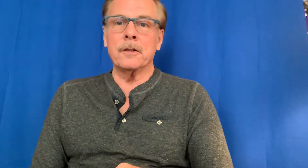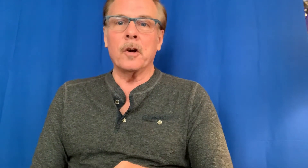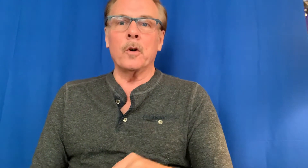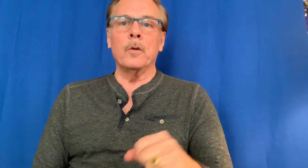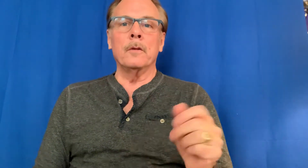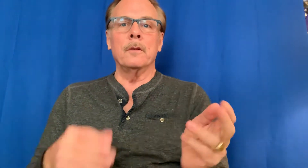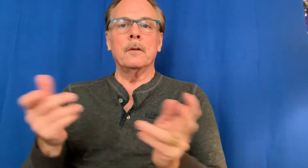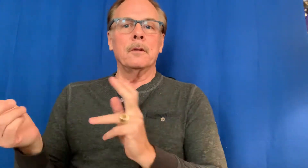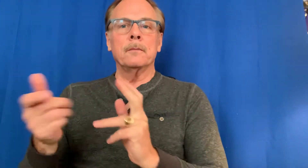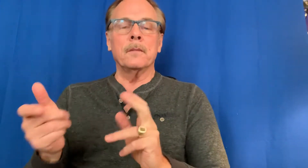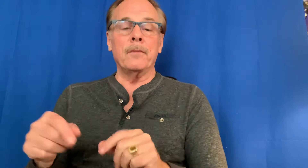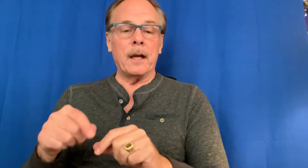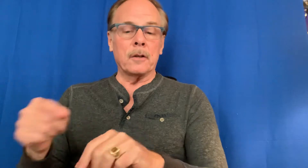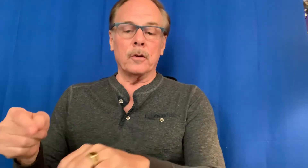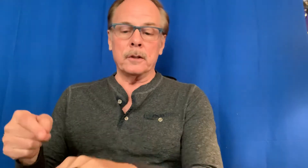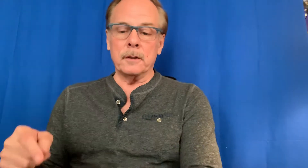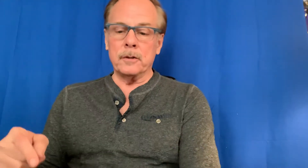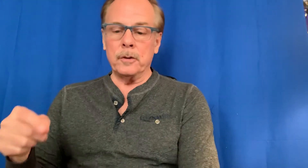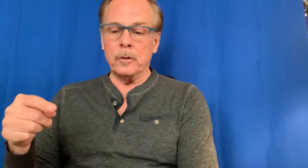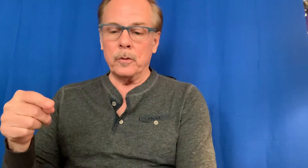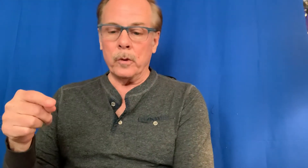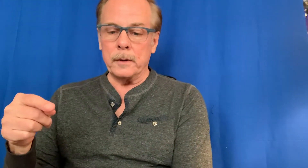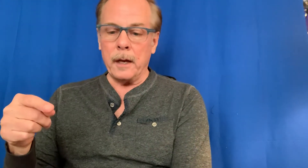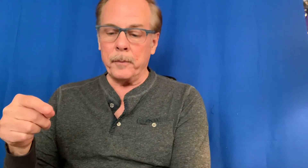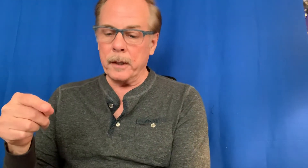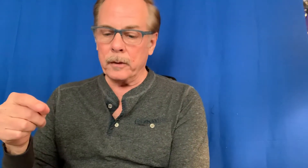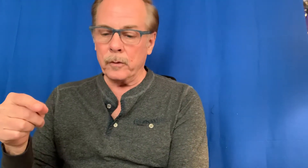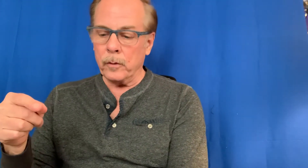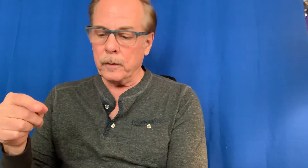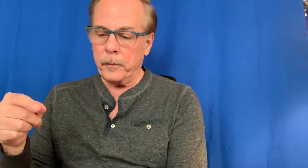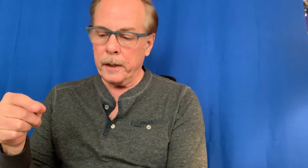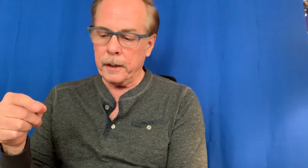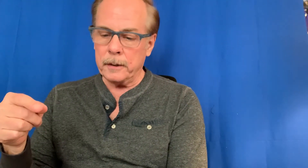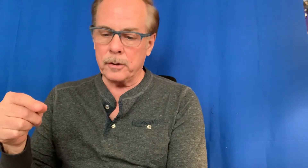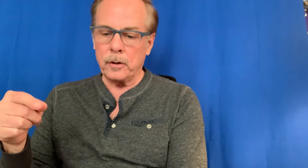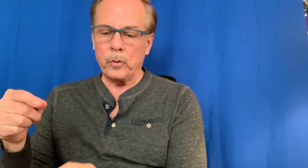So, and that goes into what's happening on page